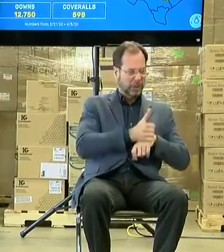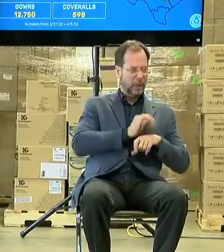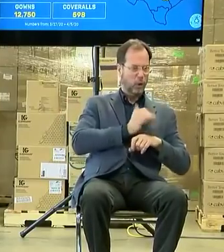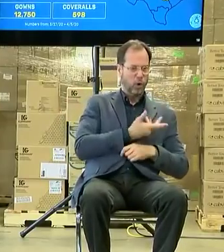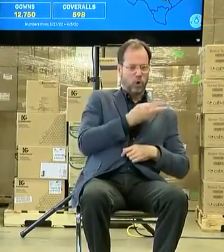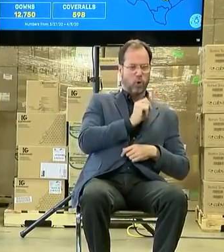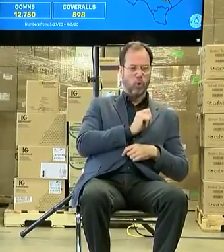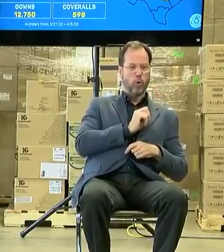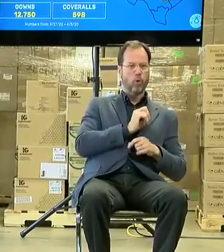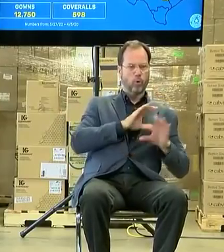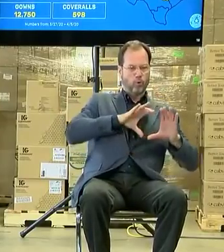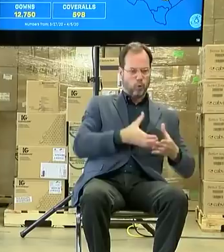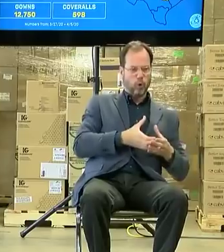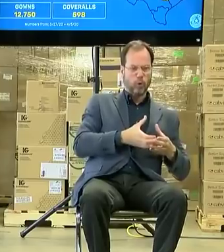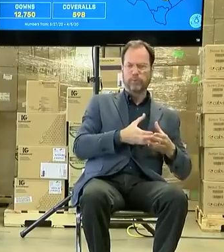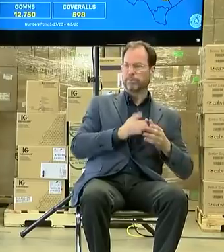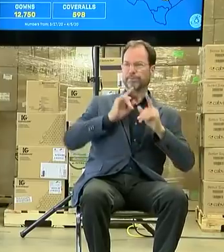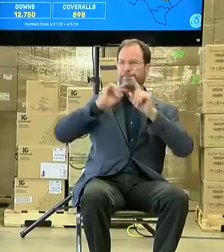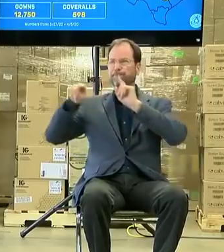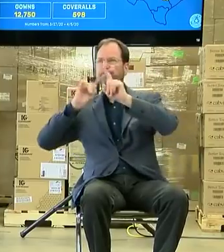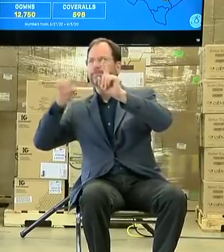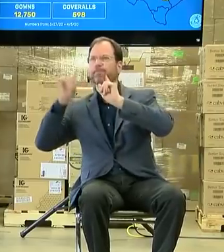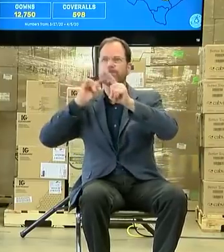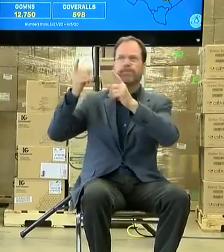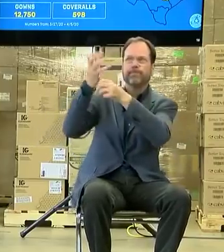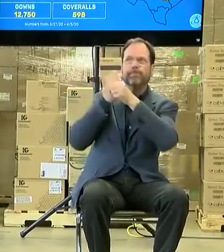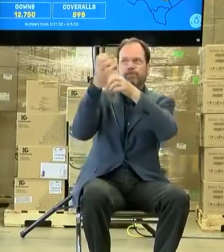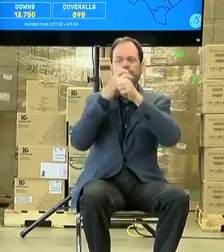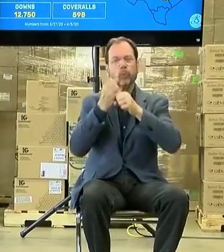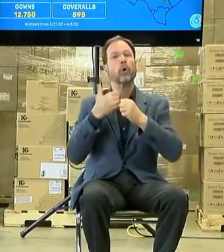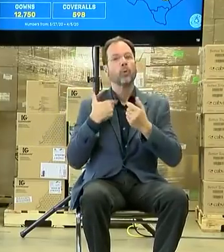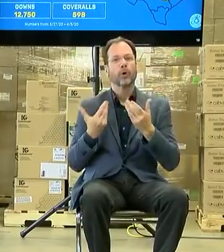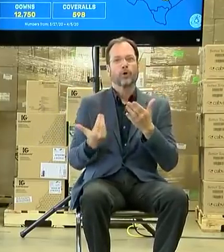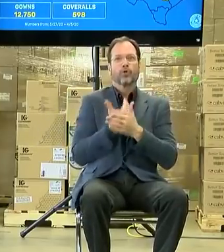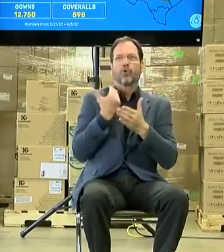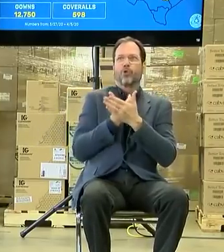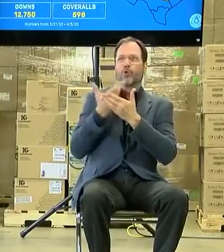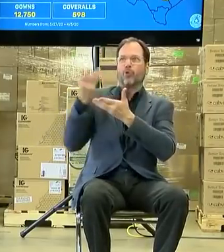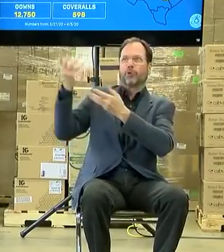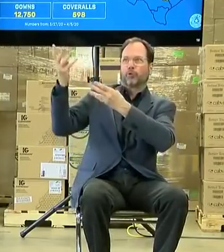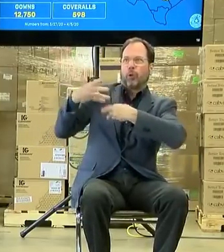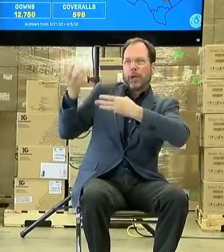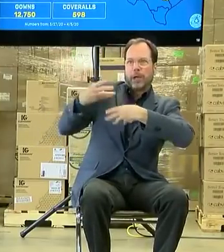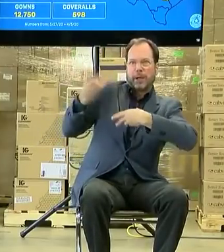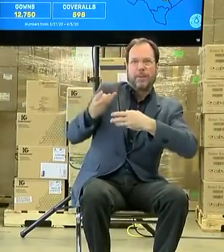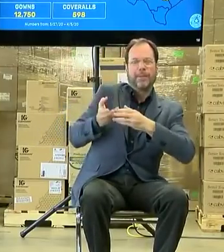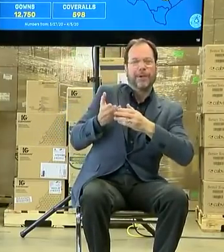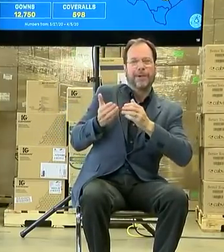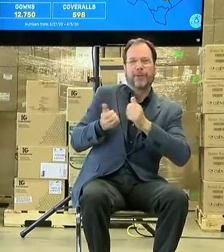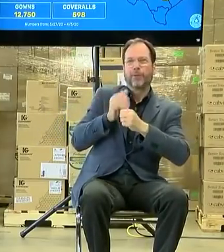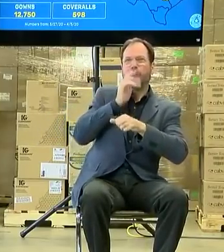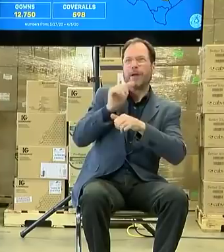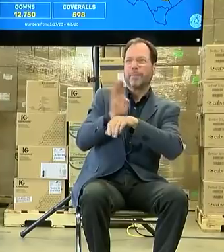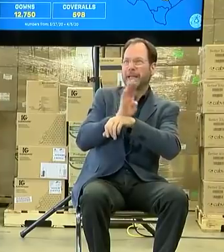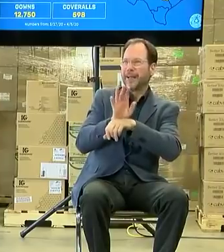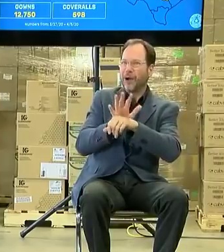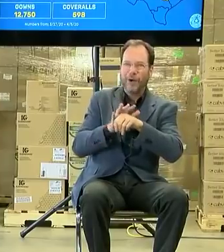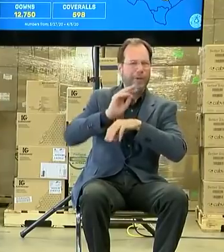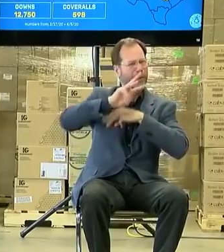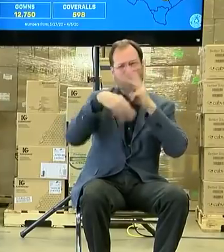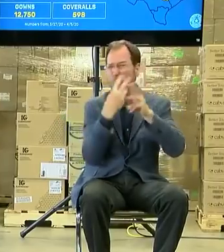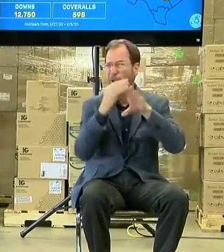working for the state of Texas, we've opened up a lot of new avenues through the private sector across the